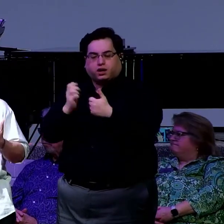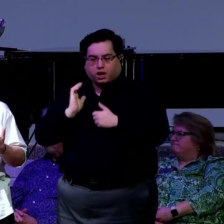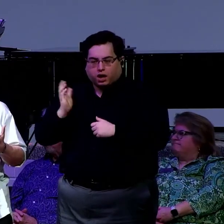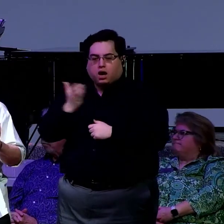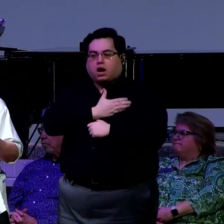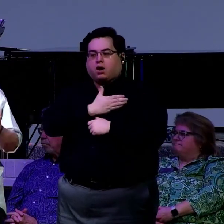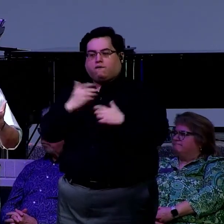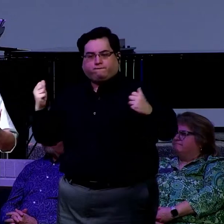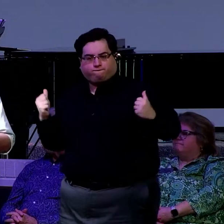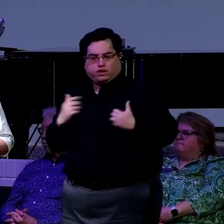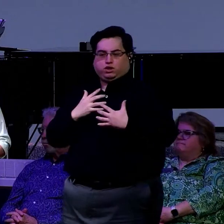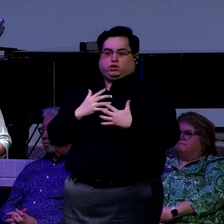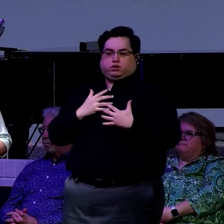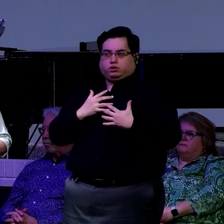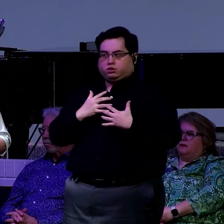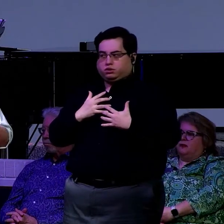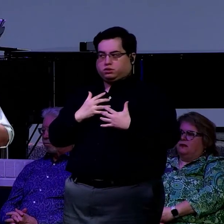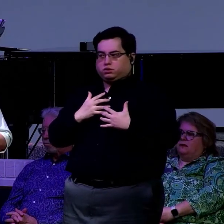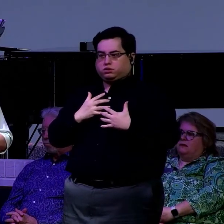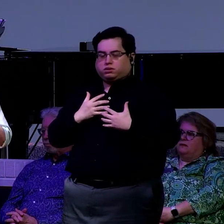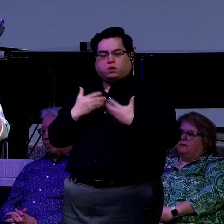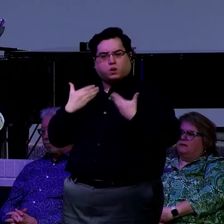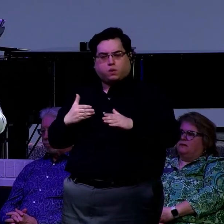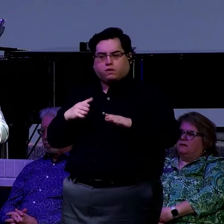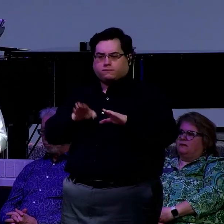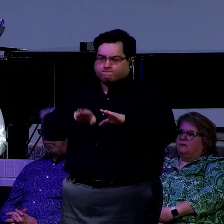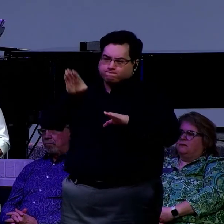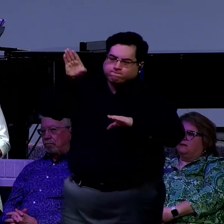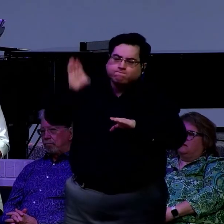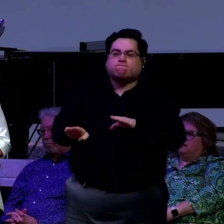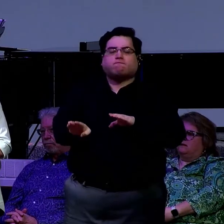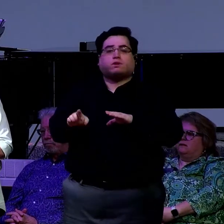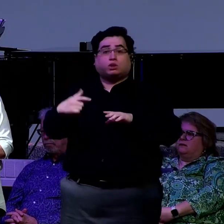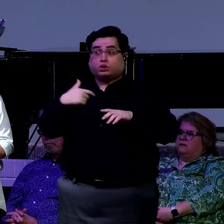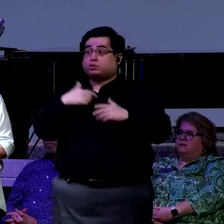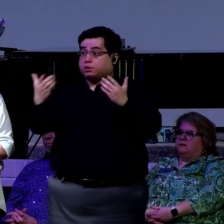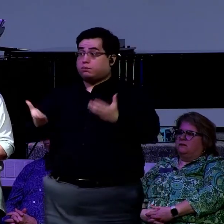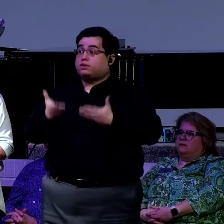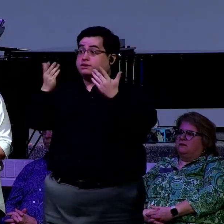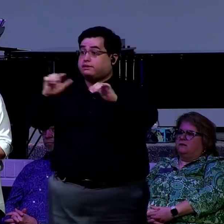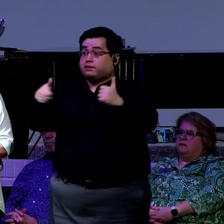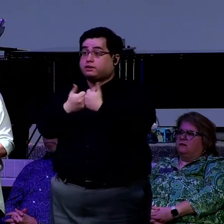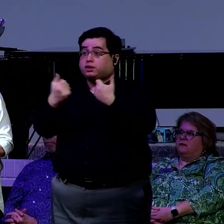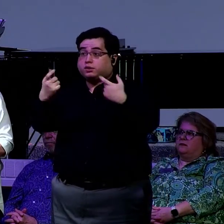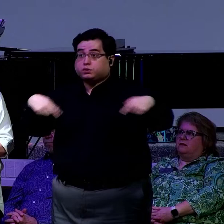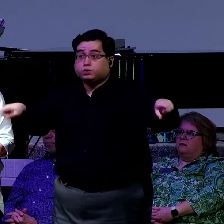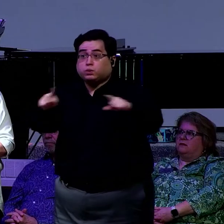our fears and step forward. So I am presenting a challenge to y'all today.